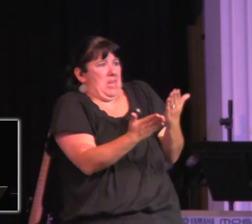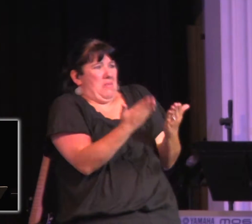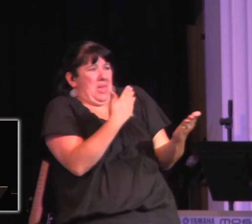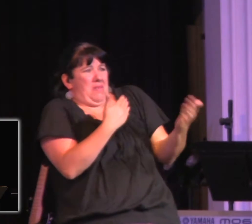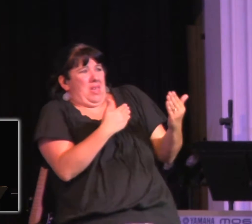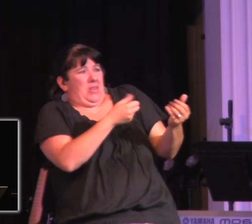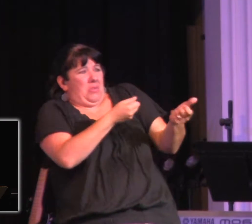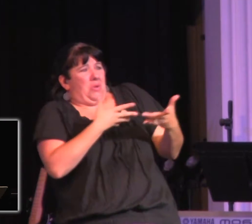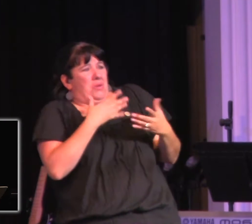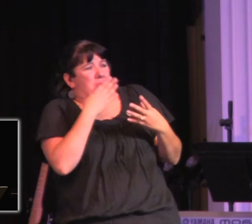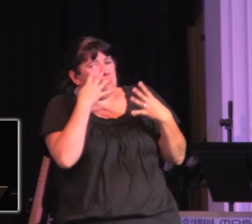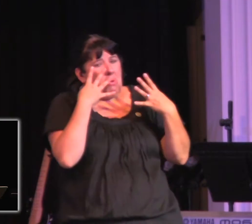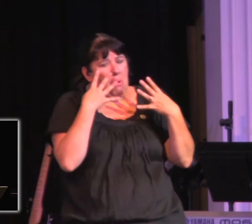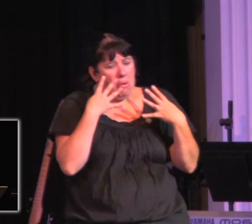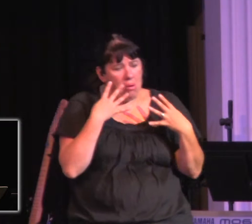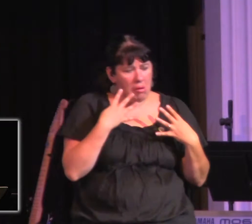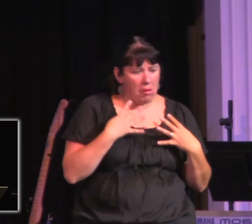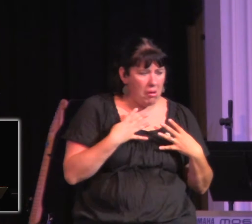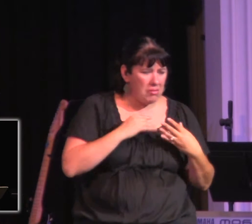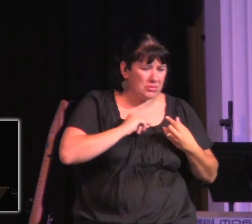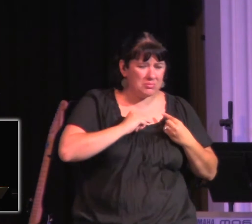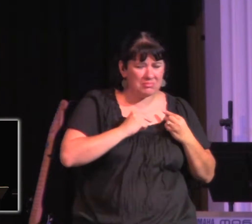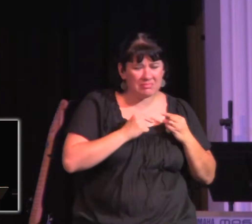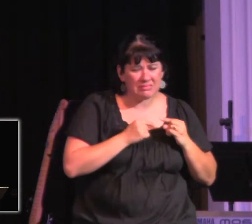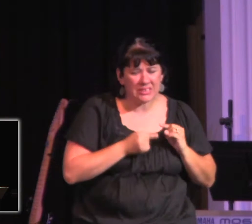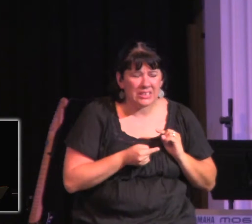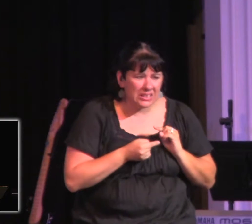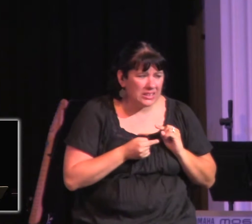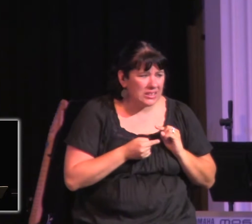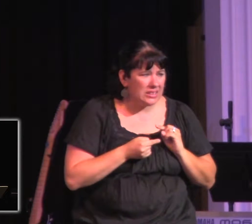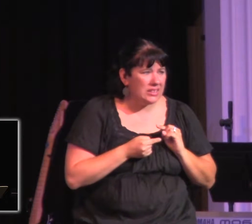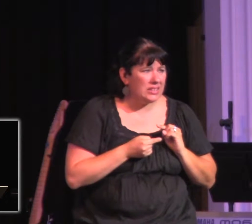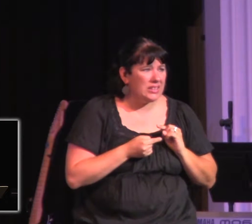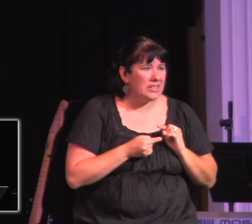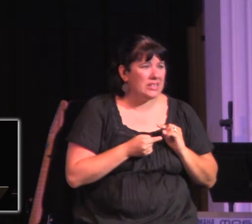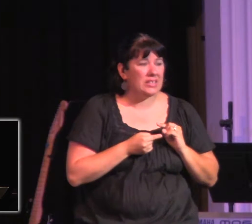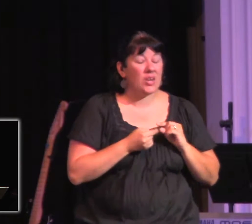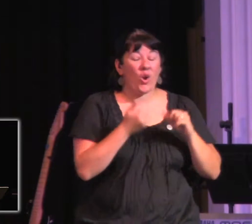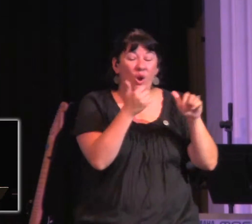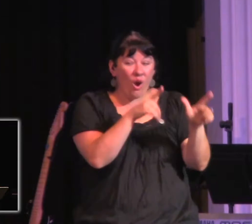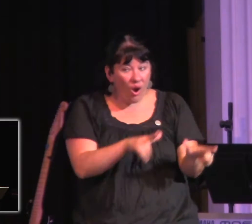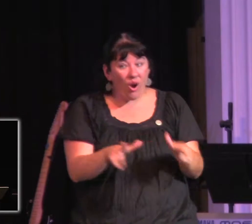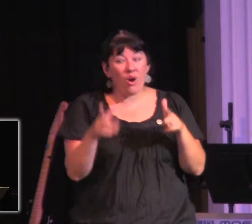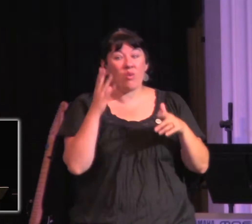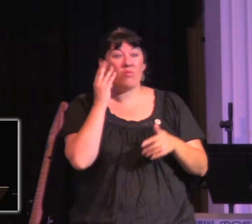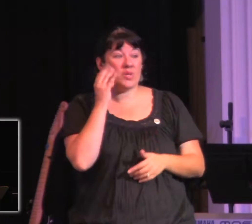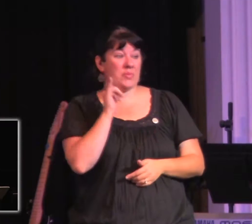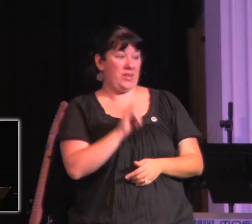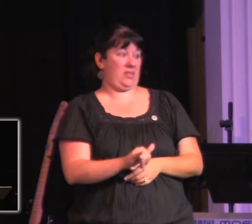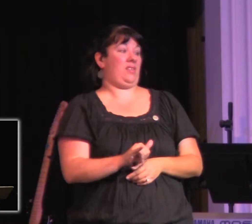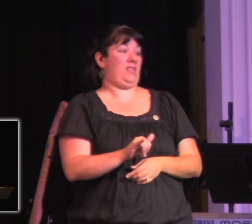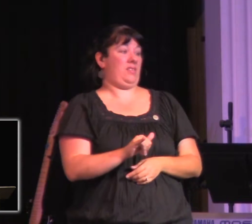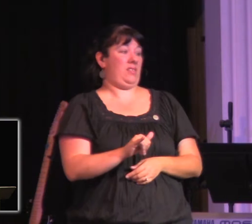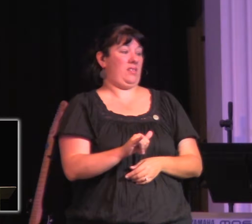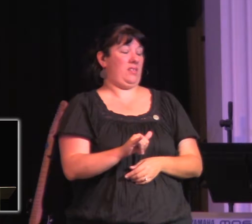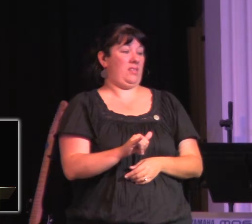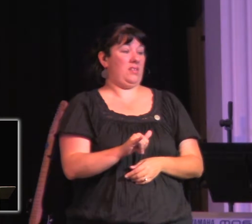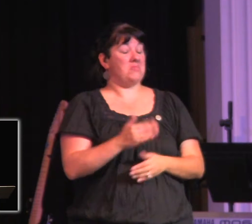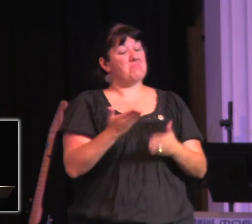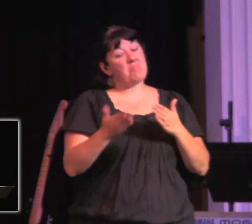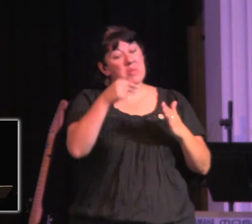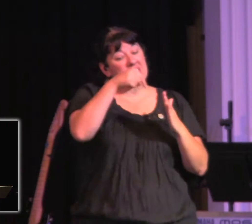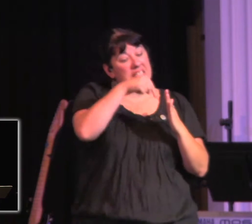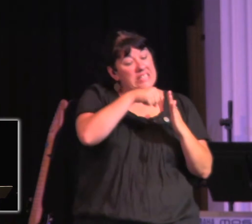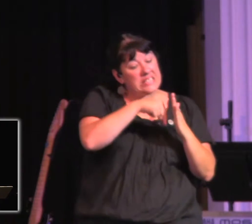Everybody experiences pain. Everybody goes through some deep psychological, emotional, relational, or